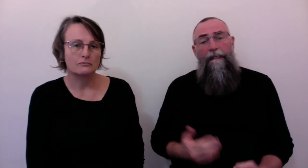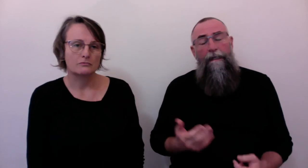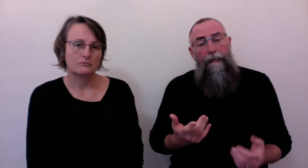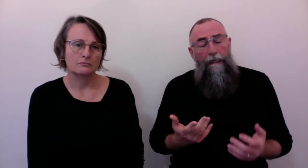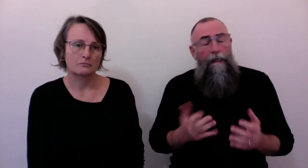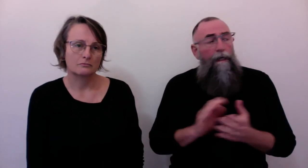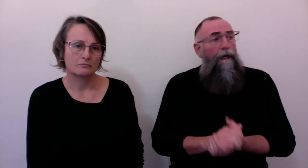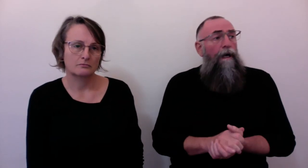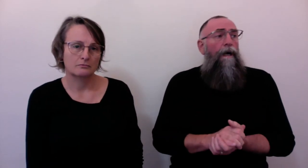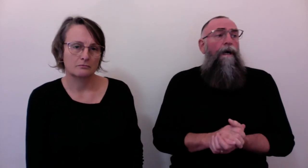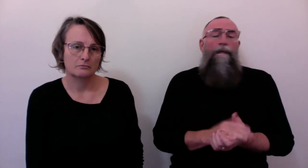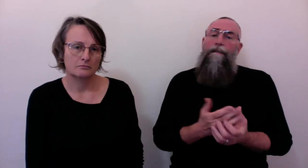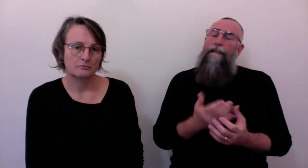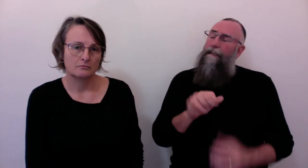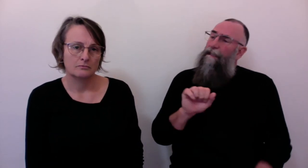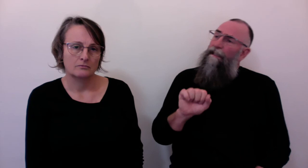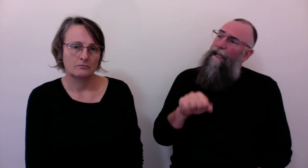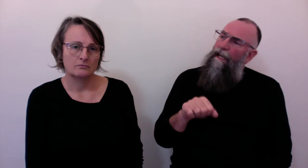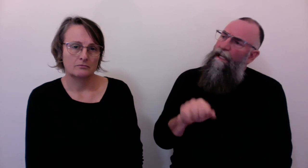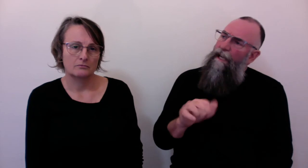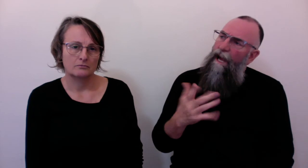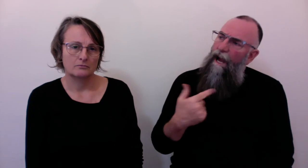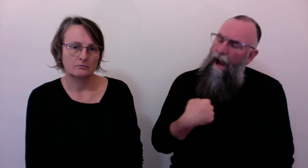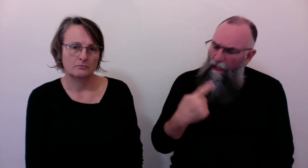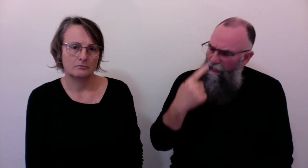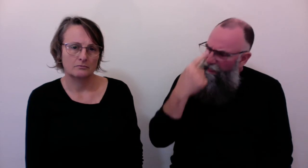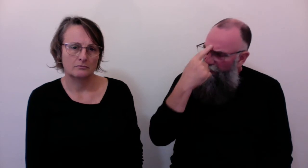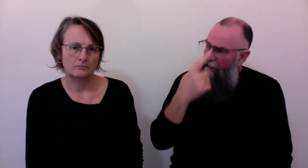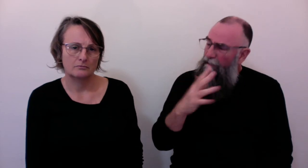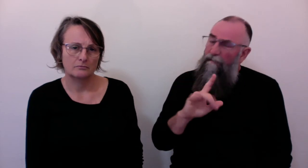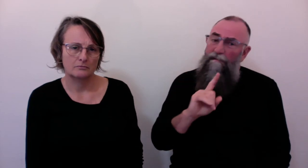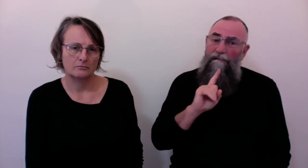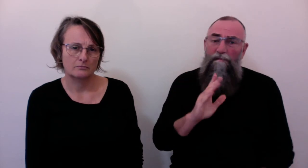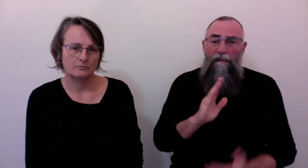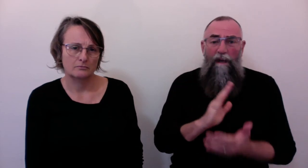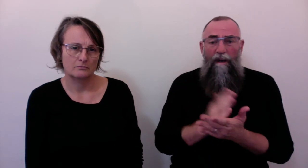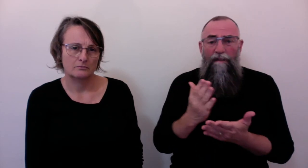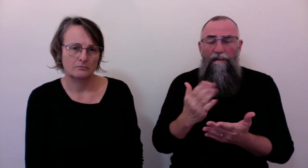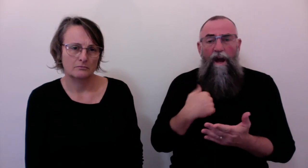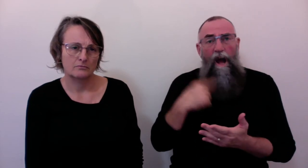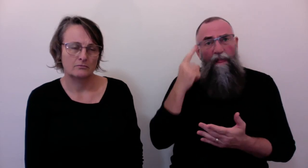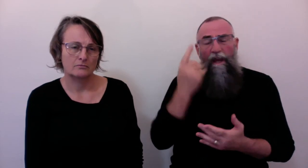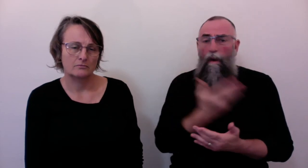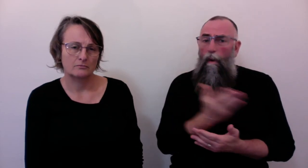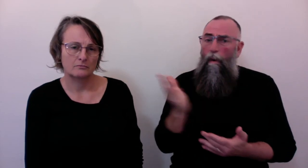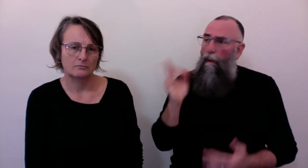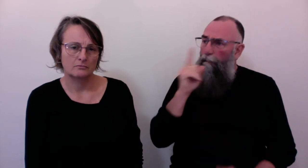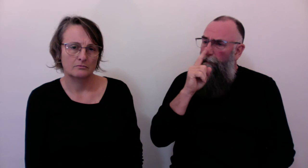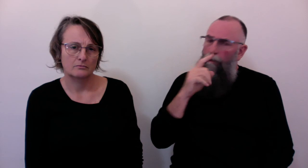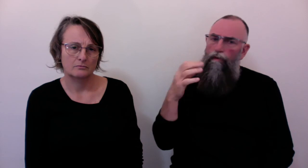Yeah, I think, to be honest, everyone should see themselves on screen